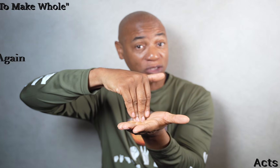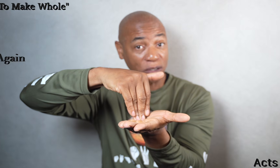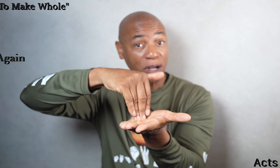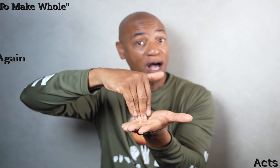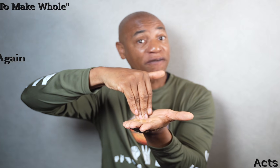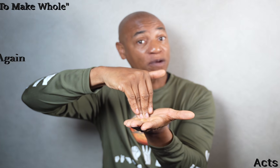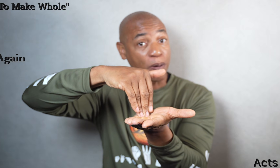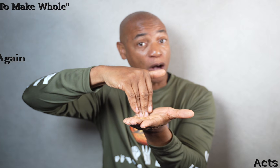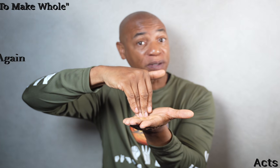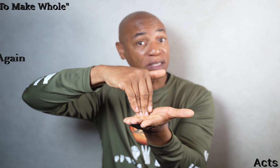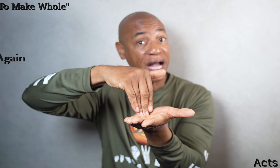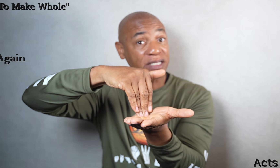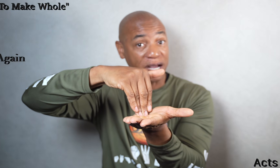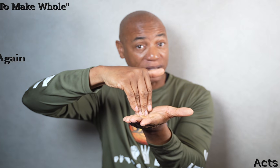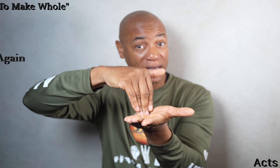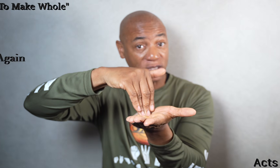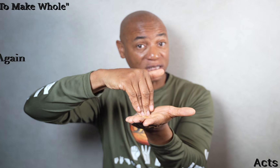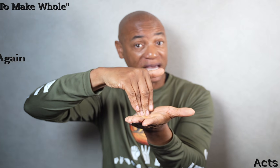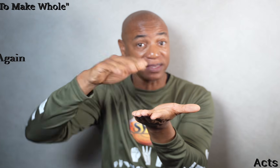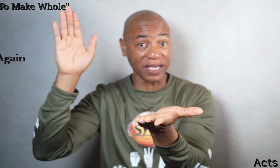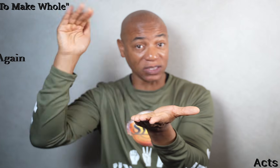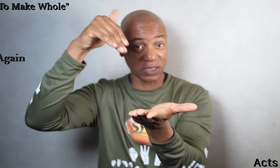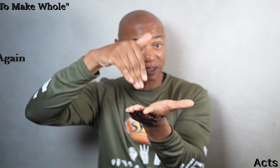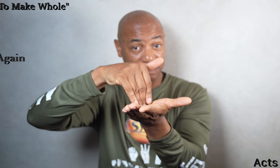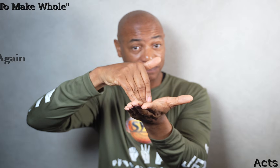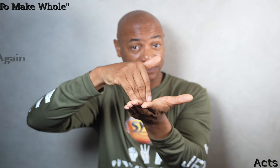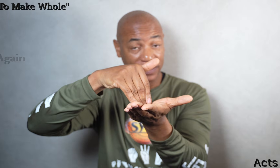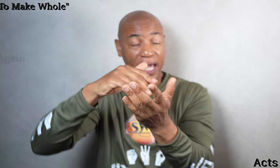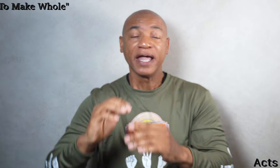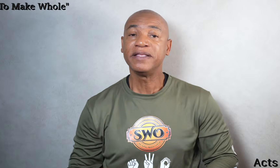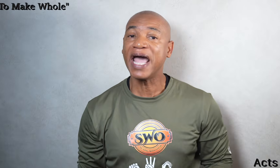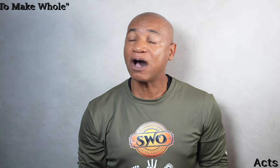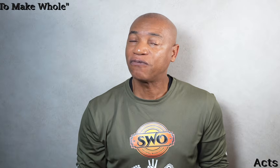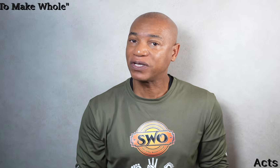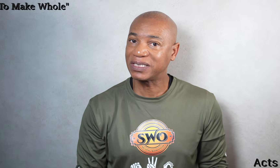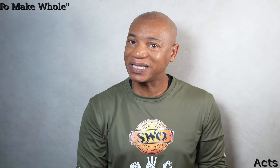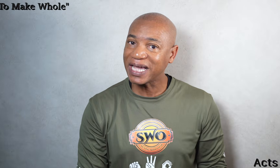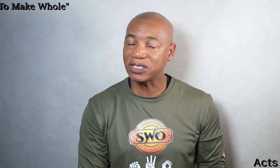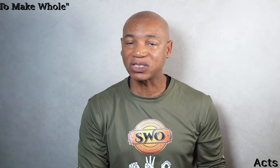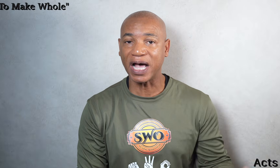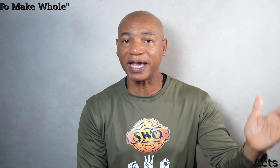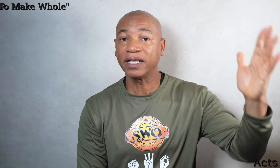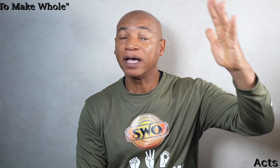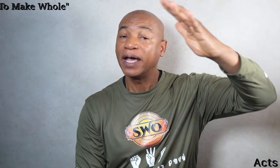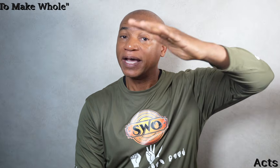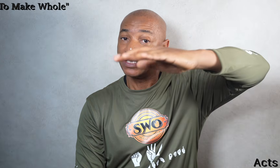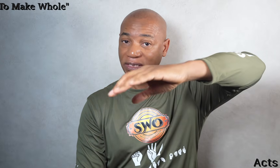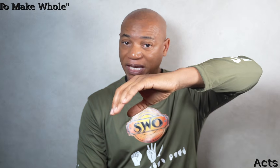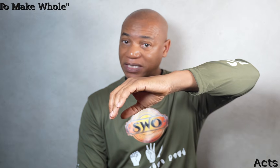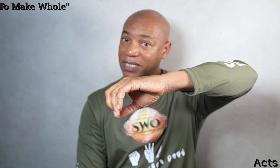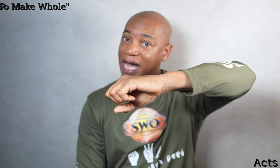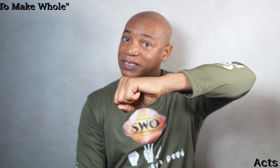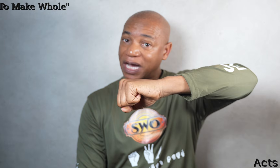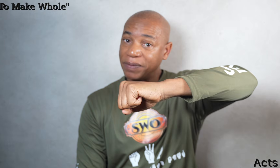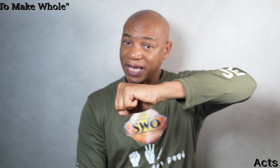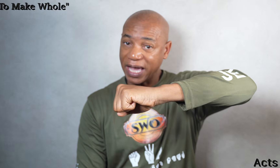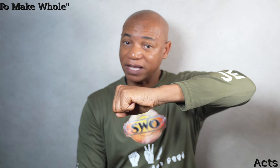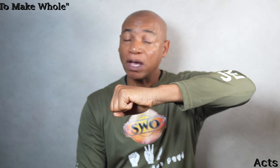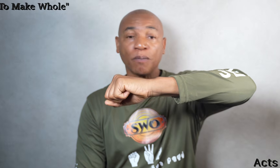center of the palm of the non-dominant hand, just like this. Now for the second sign, take the non-dominant hand, bring